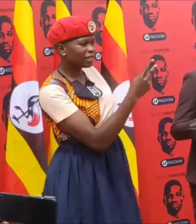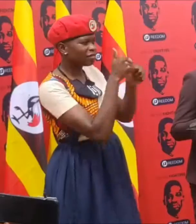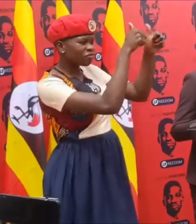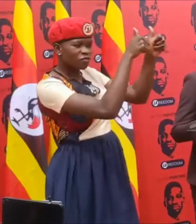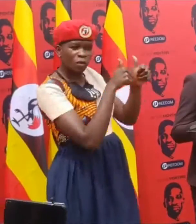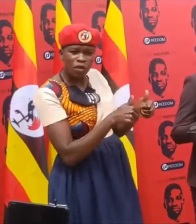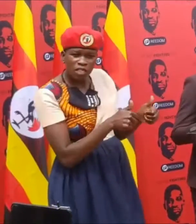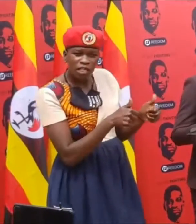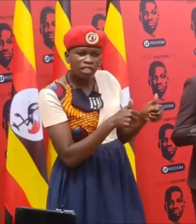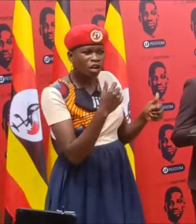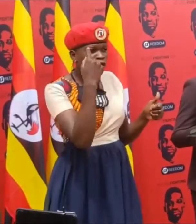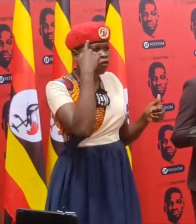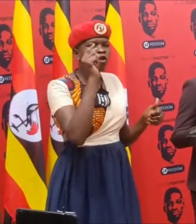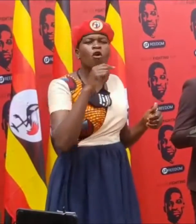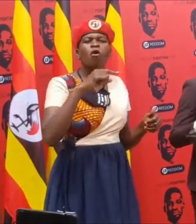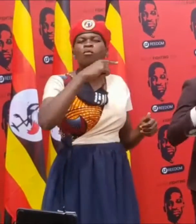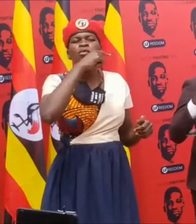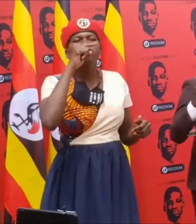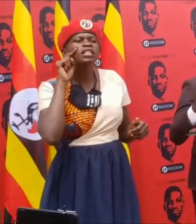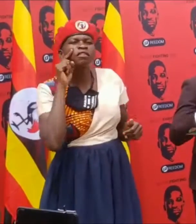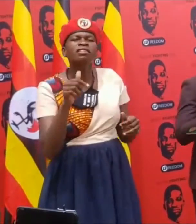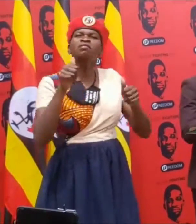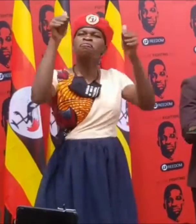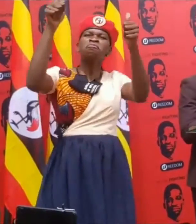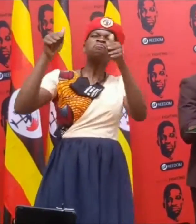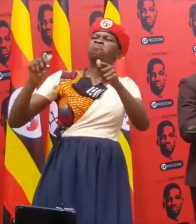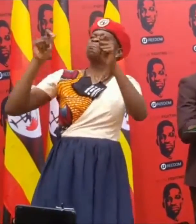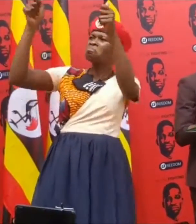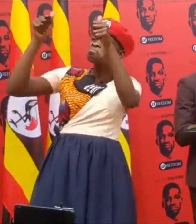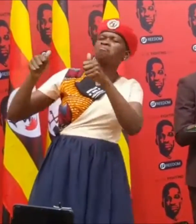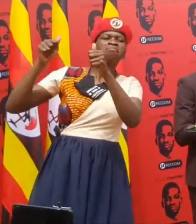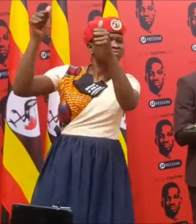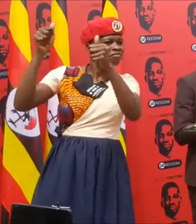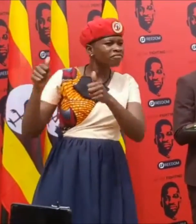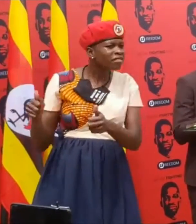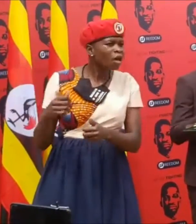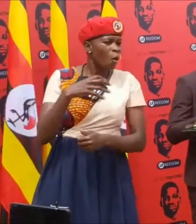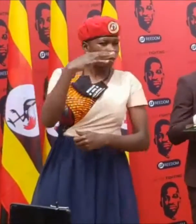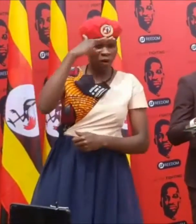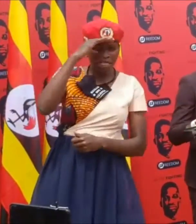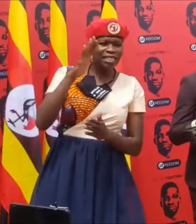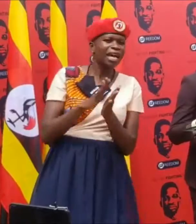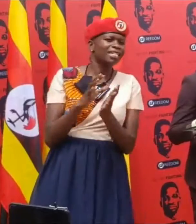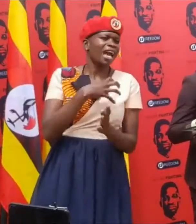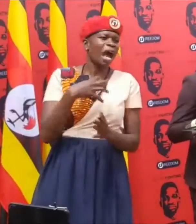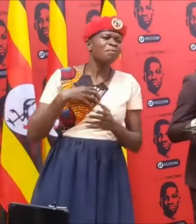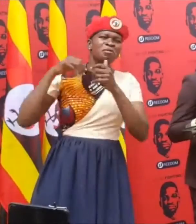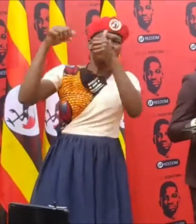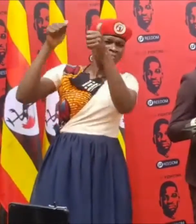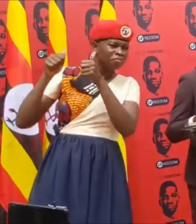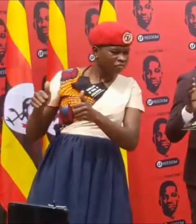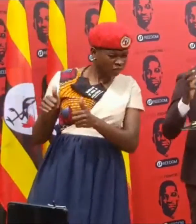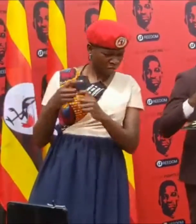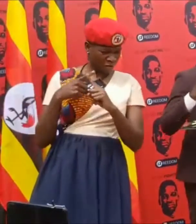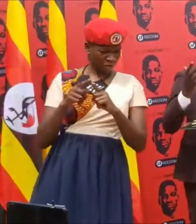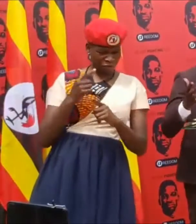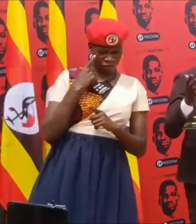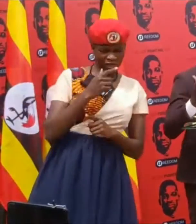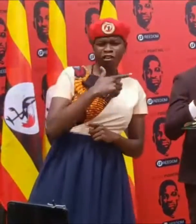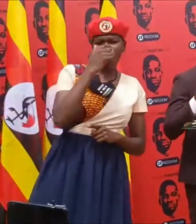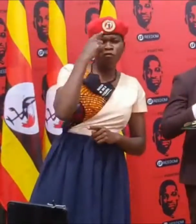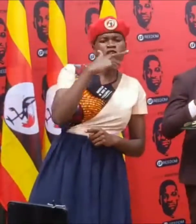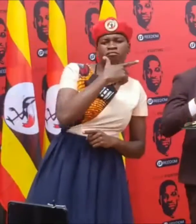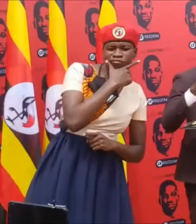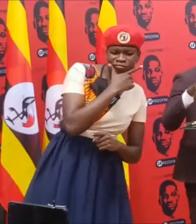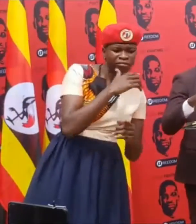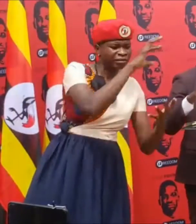posters of Mr. Museveni being put up by police and the army. It's a bit disturbing. We don't know. Well, it's possible